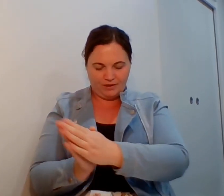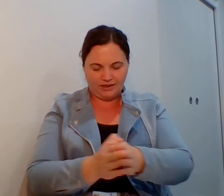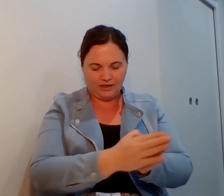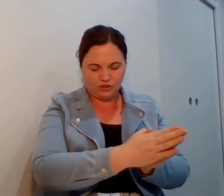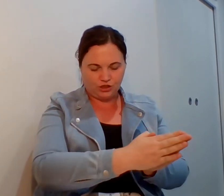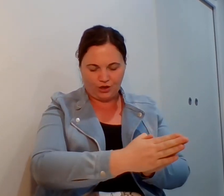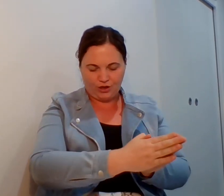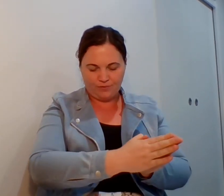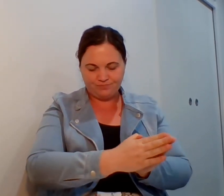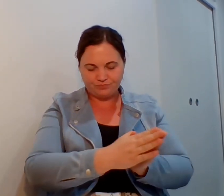BLEACHER.